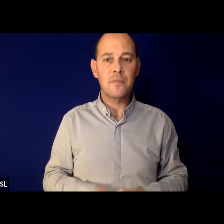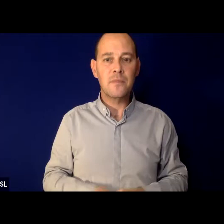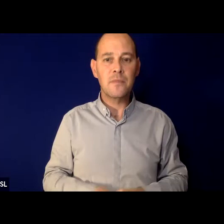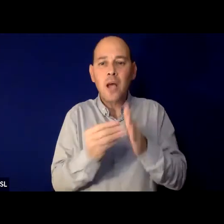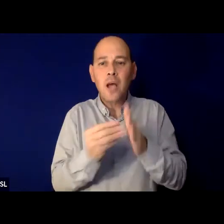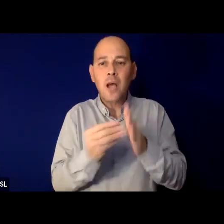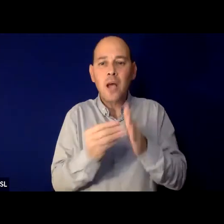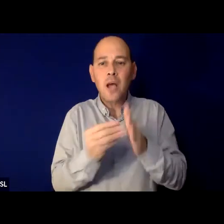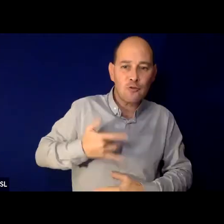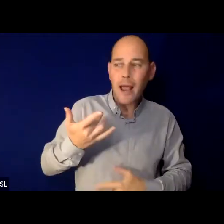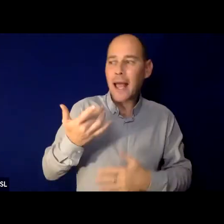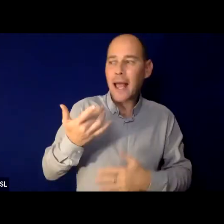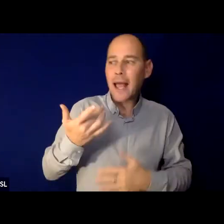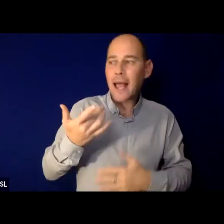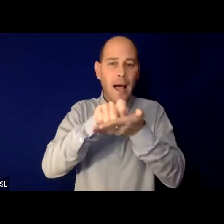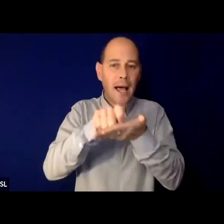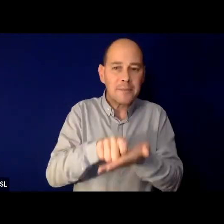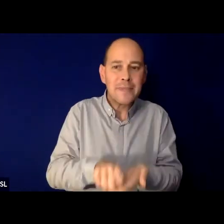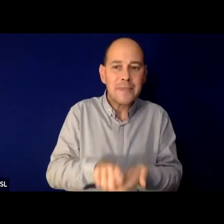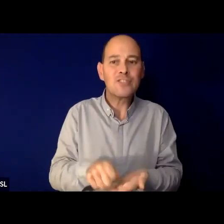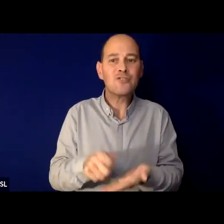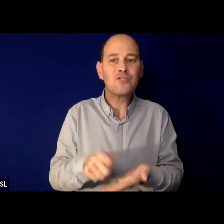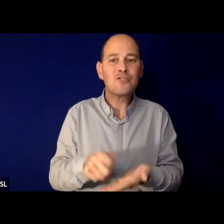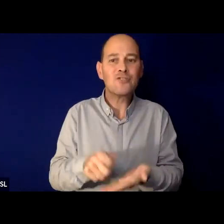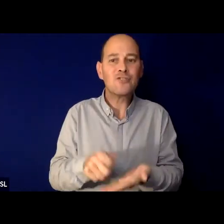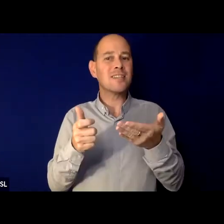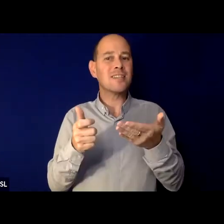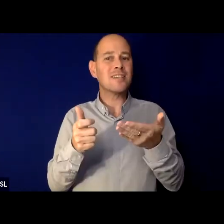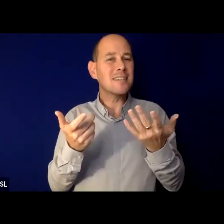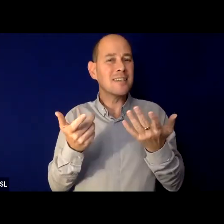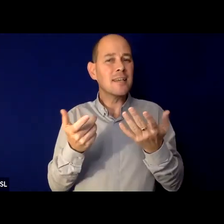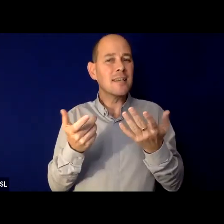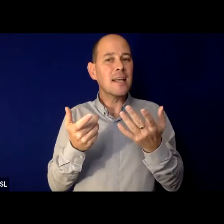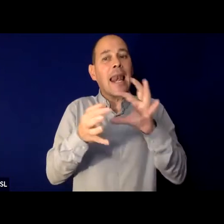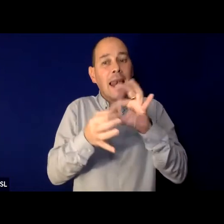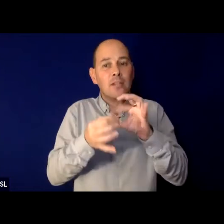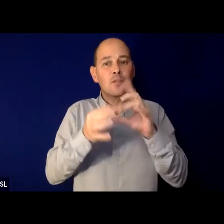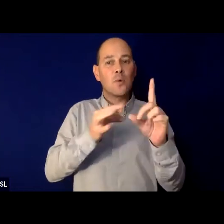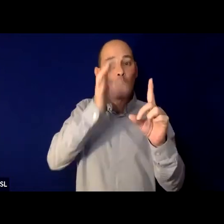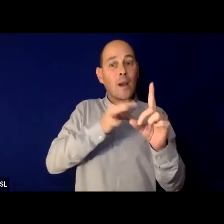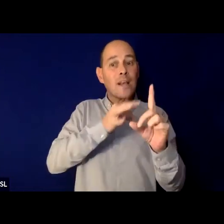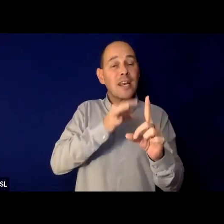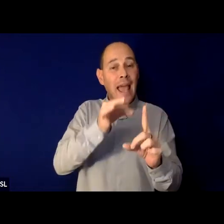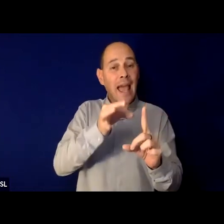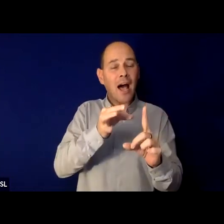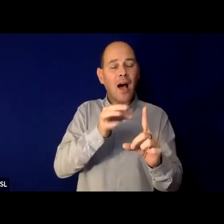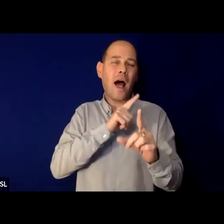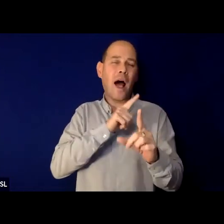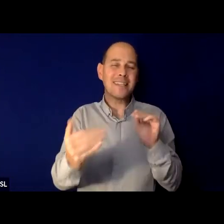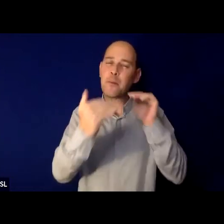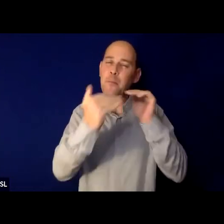the administrative layers of the questionnaire, which was in the questionnaire was not fit for us.